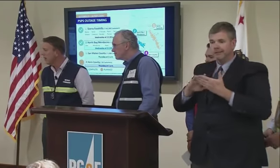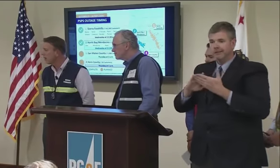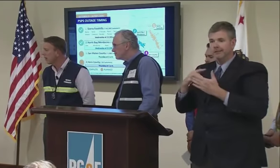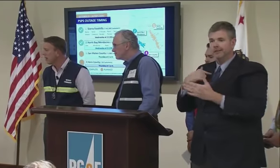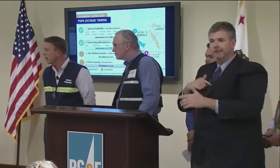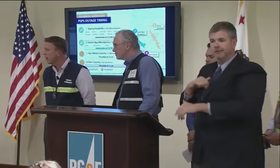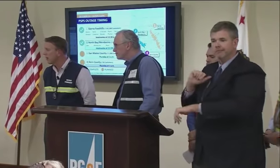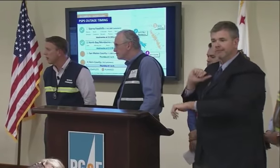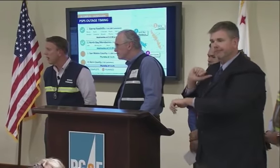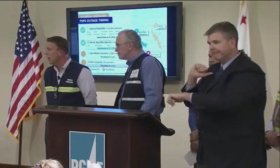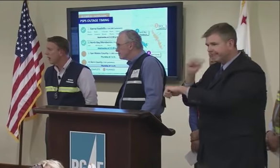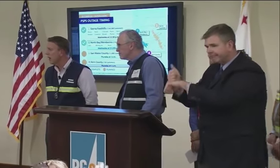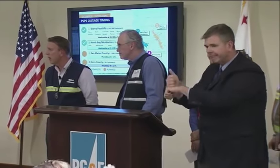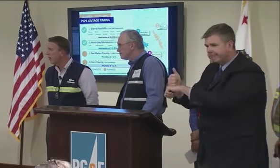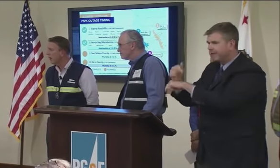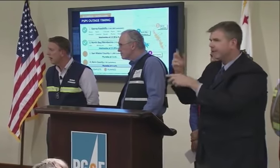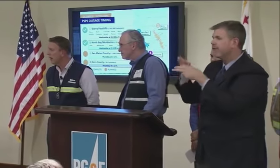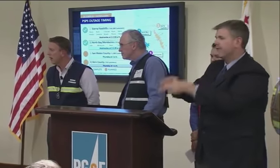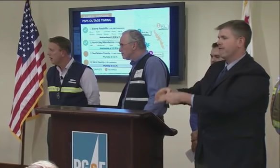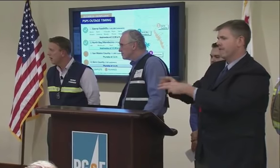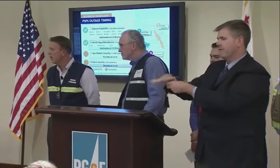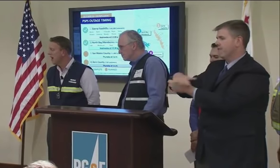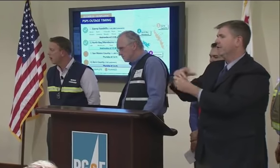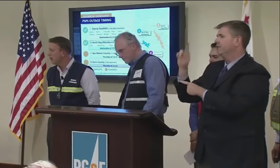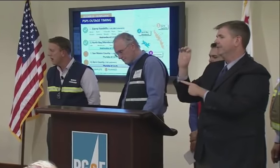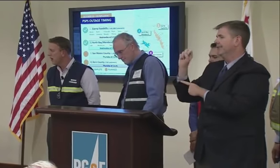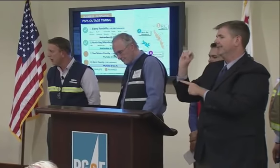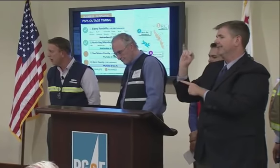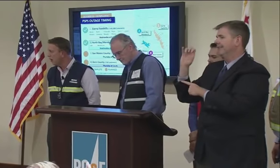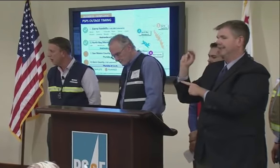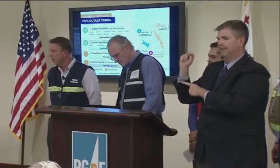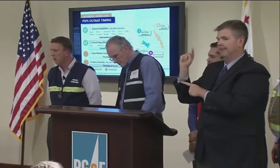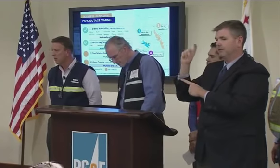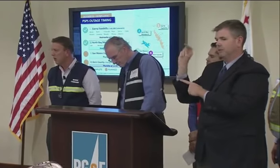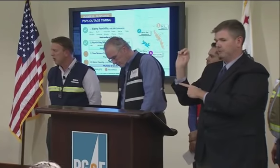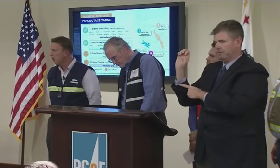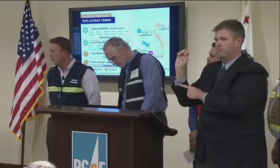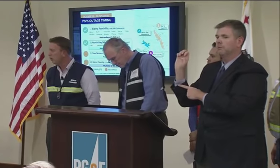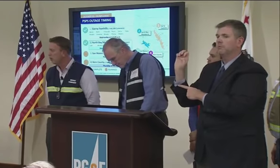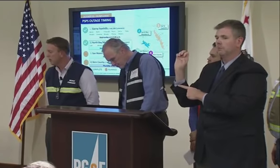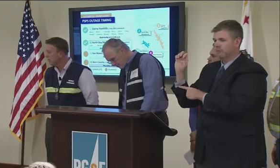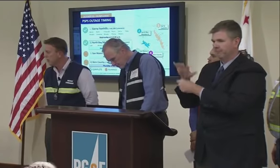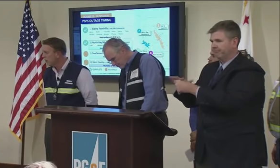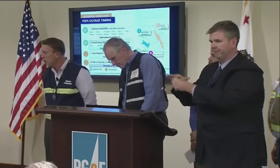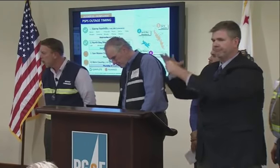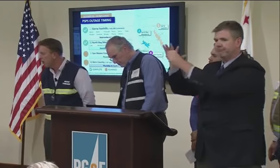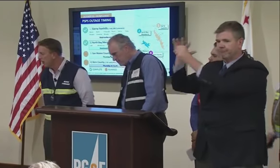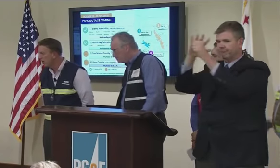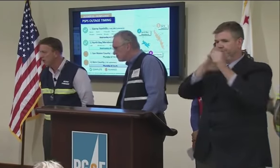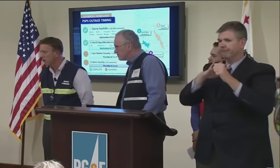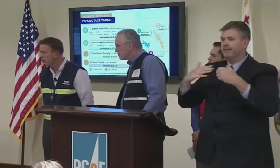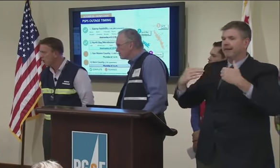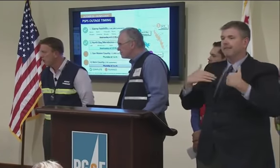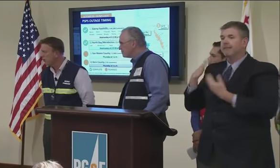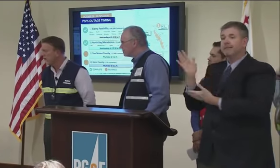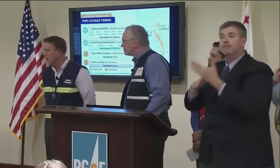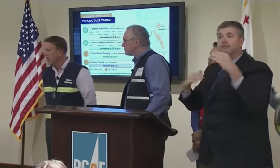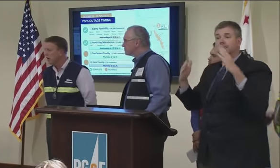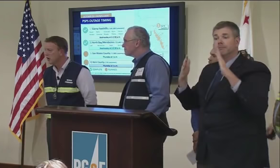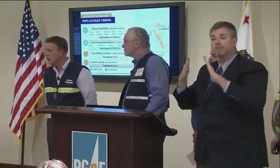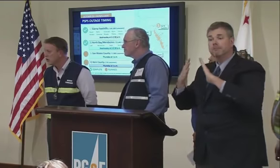communities that exist, that the downtown area where, you know, most businesses are open,